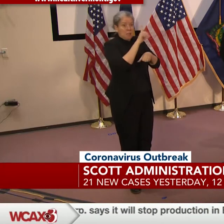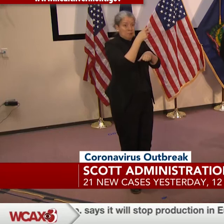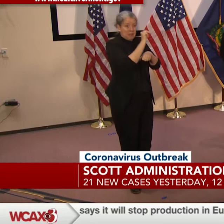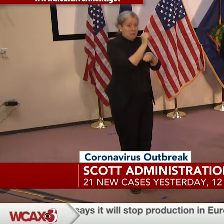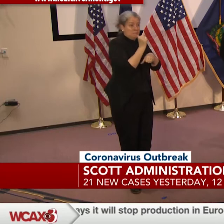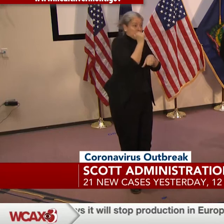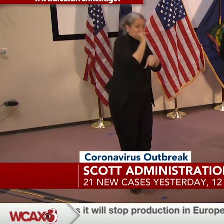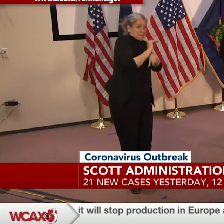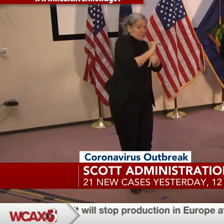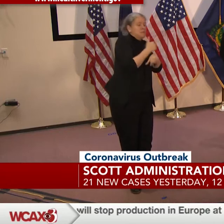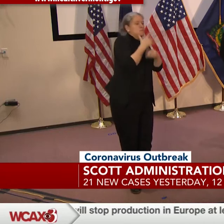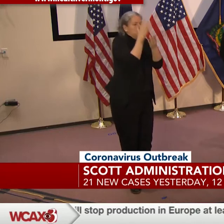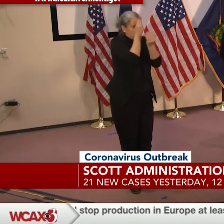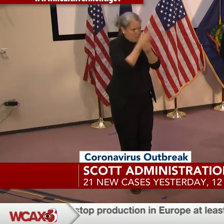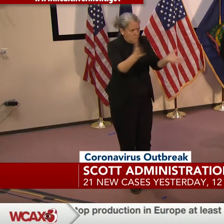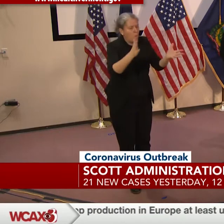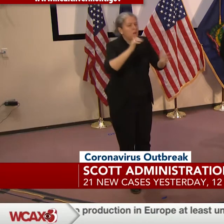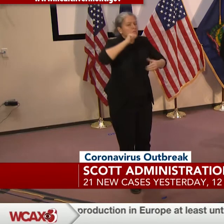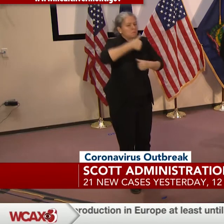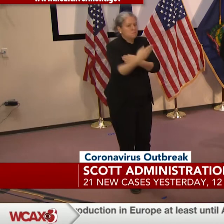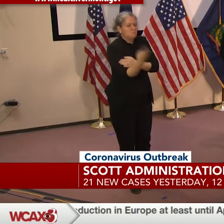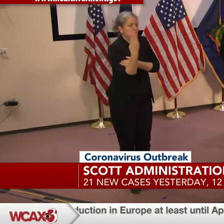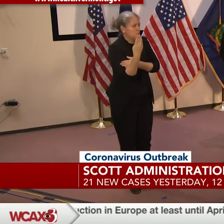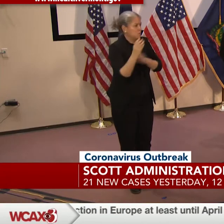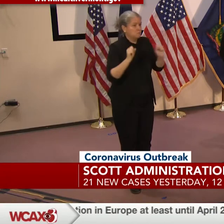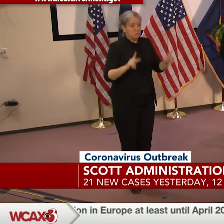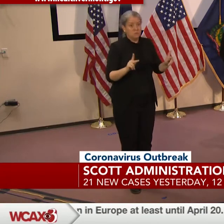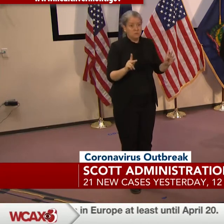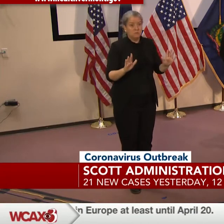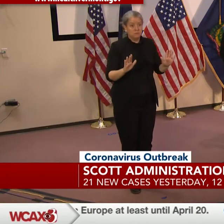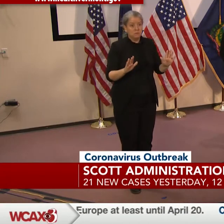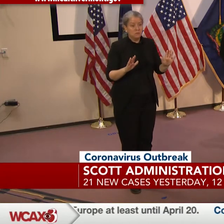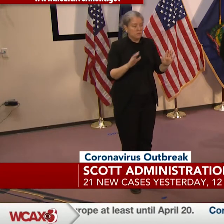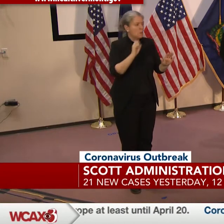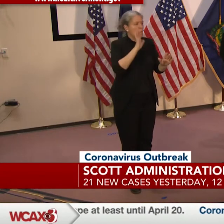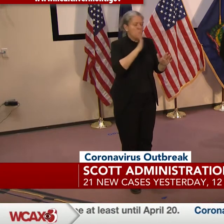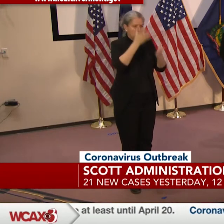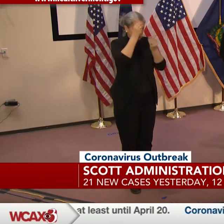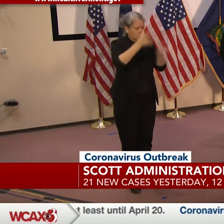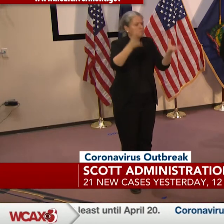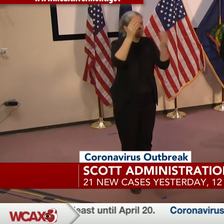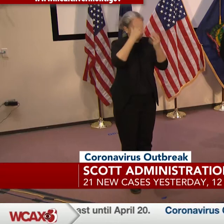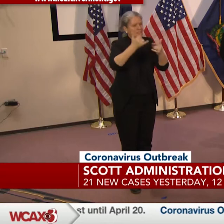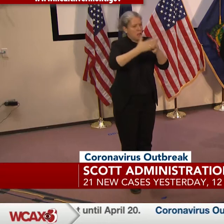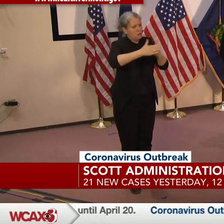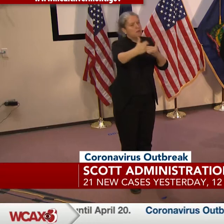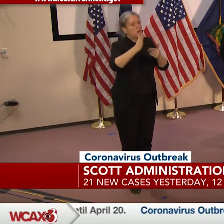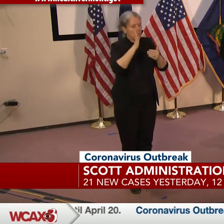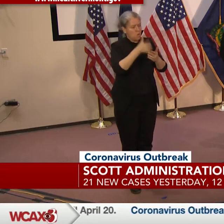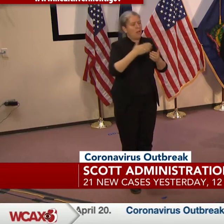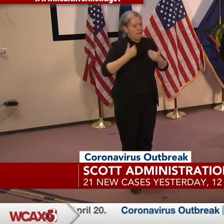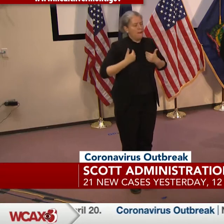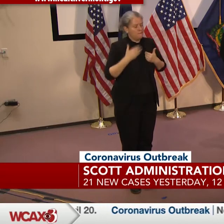report going forward here. So we'll have those numbers each day now.